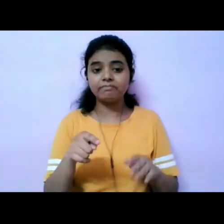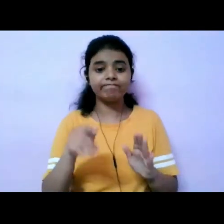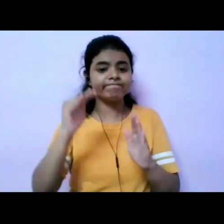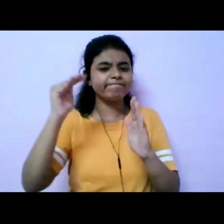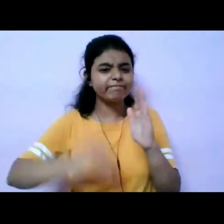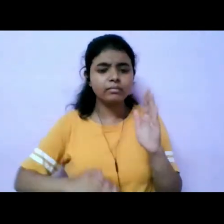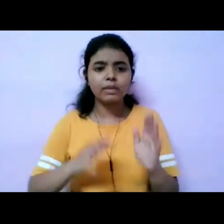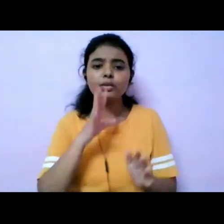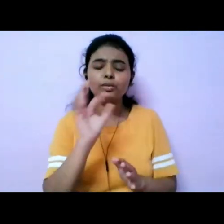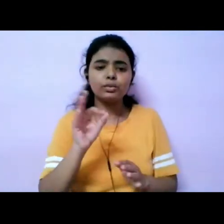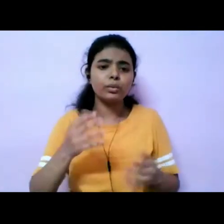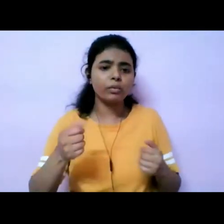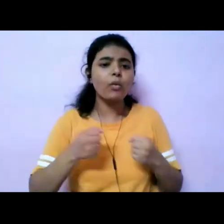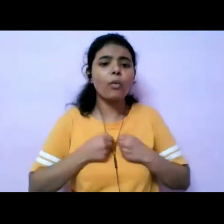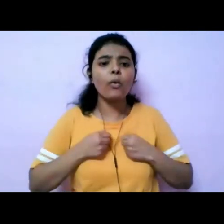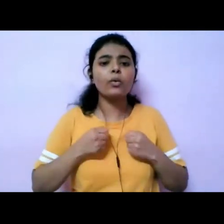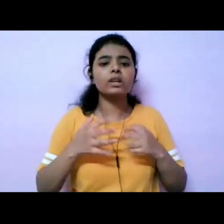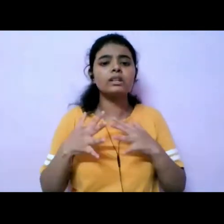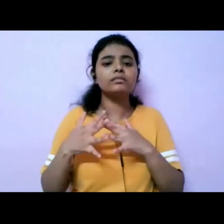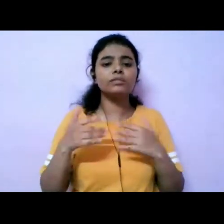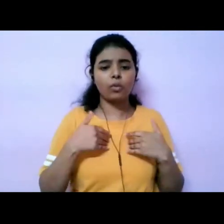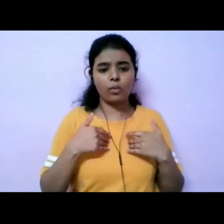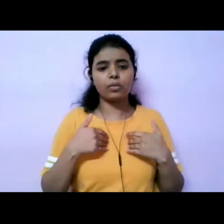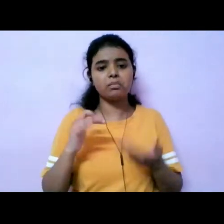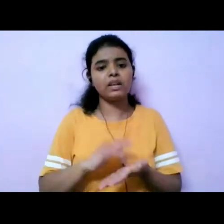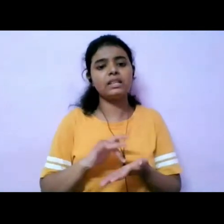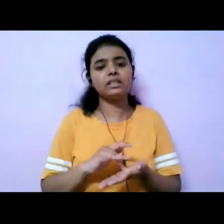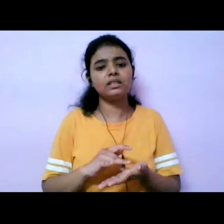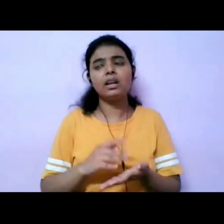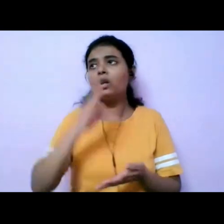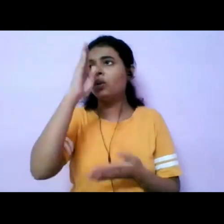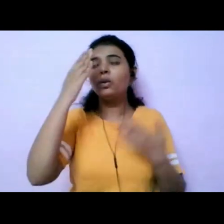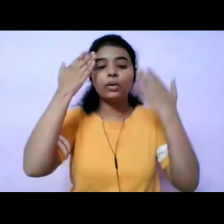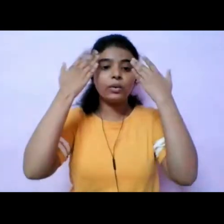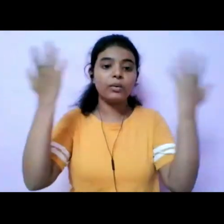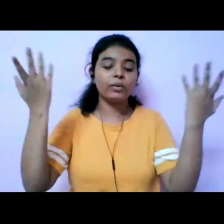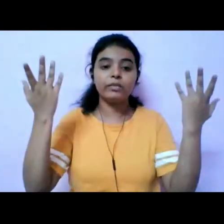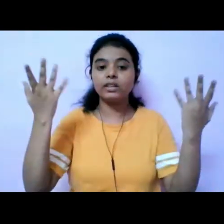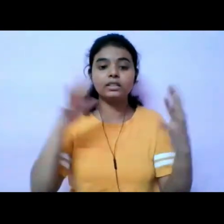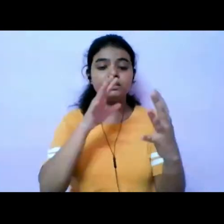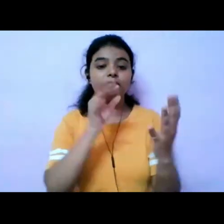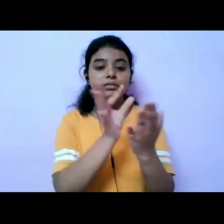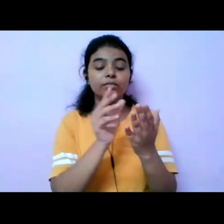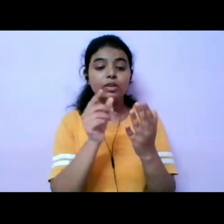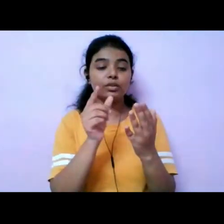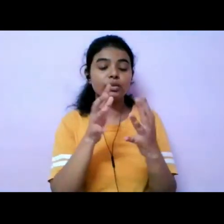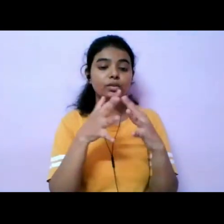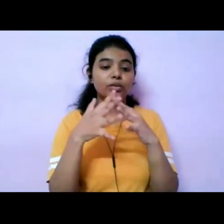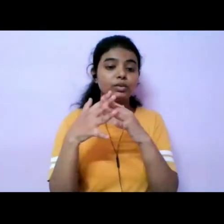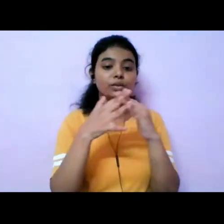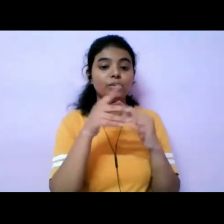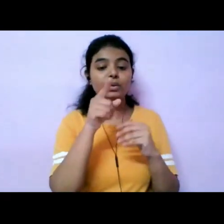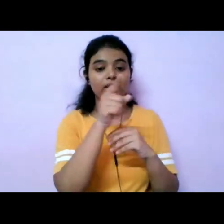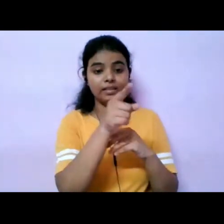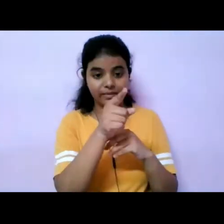is true in my own country, God knows. One thinks of all the universities in the United States that